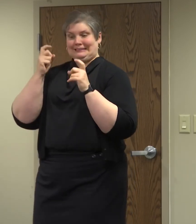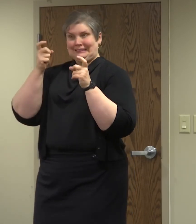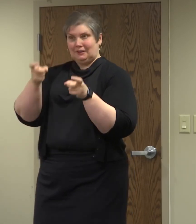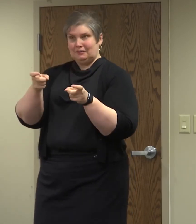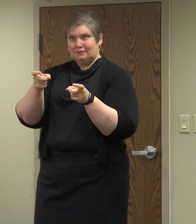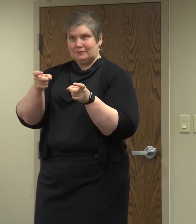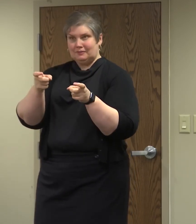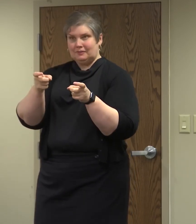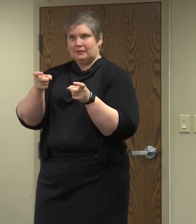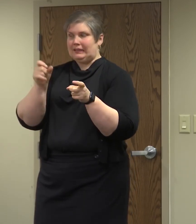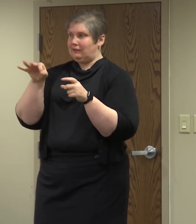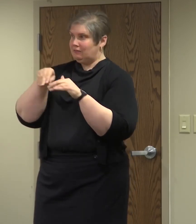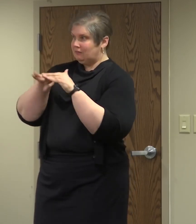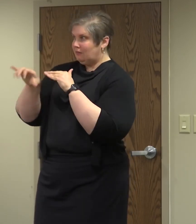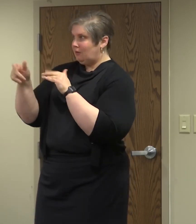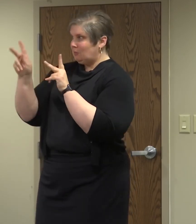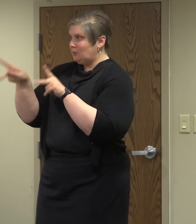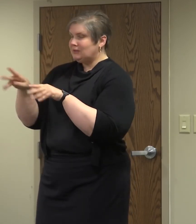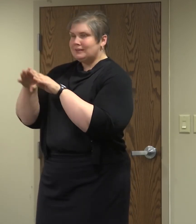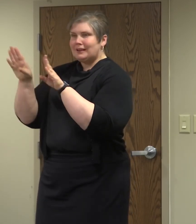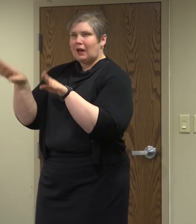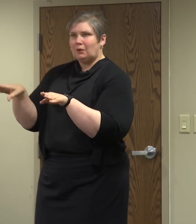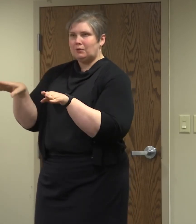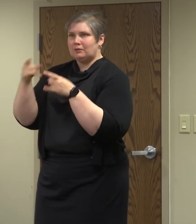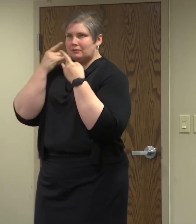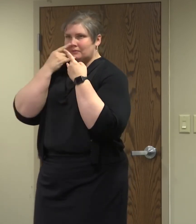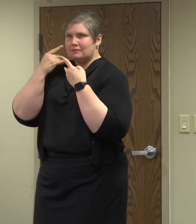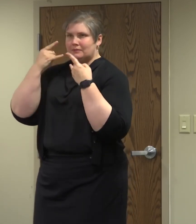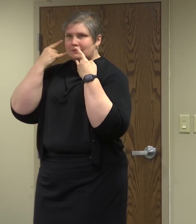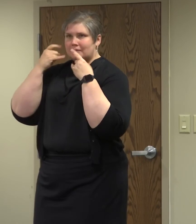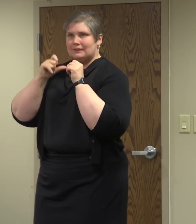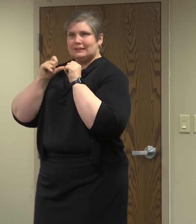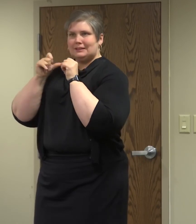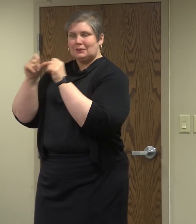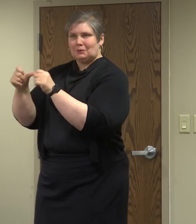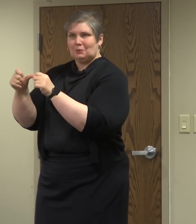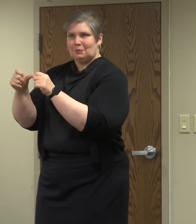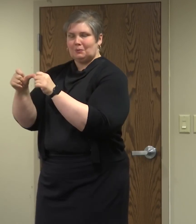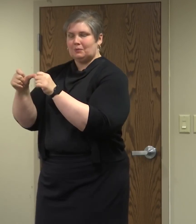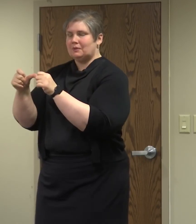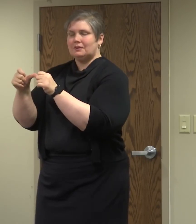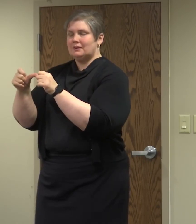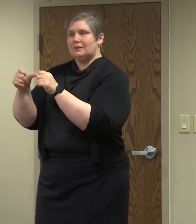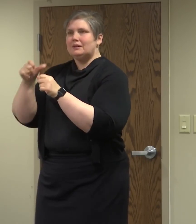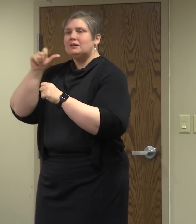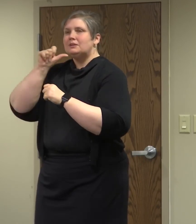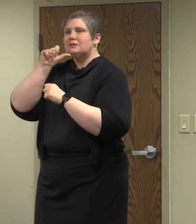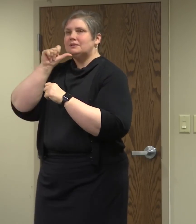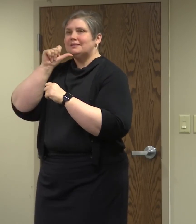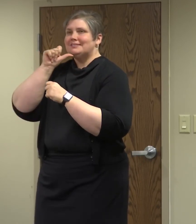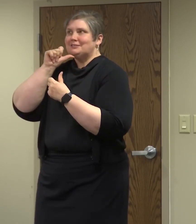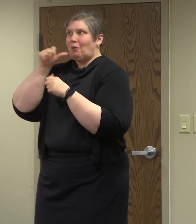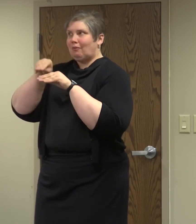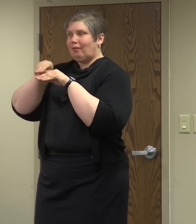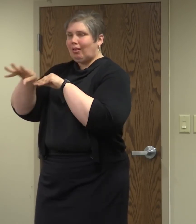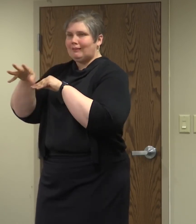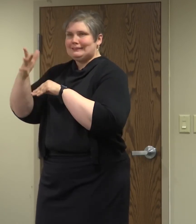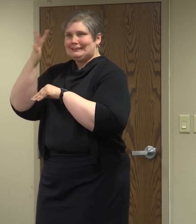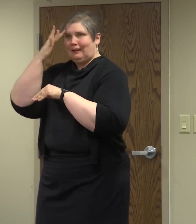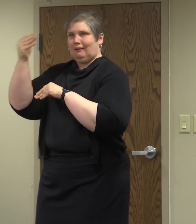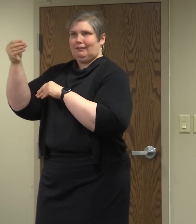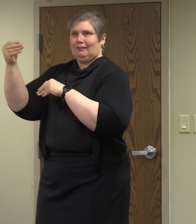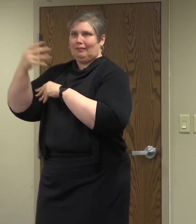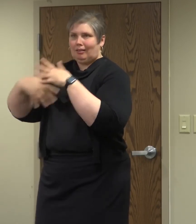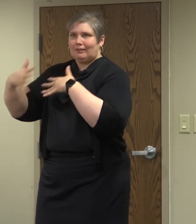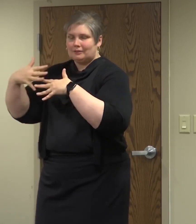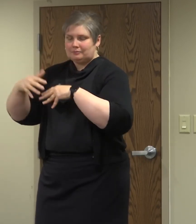homes. Seat households together. I always laugh in the day when I was young, we had the kid table. Some of us were out in the garage, some